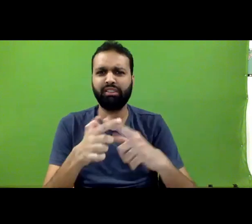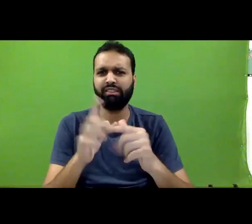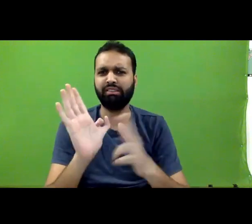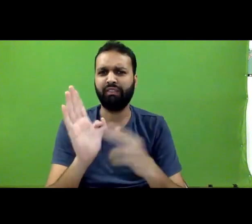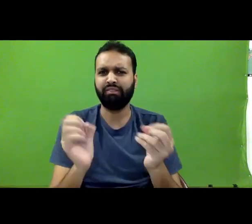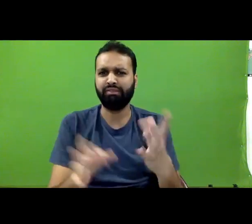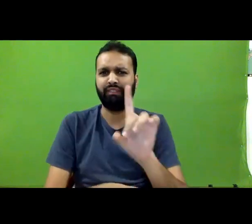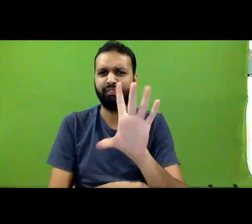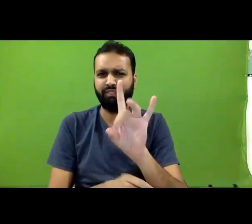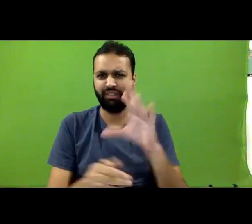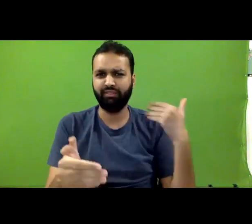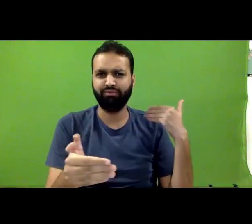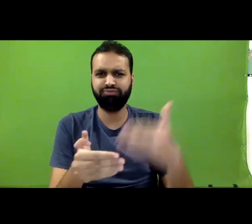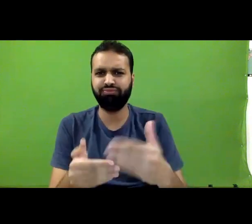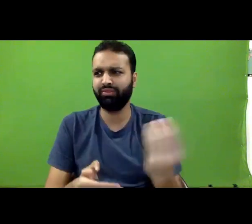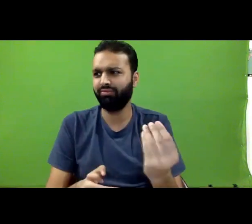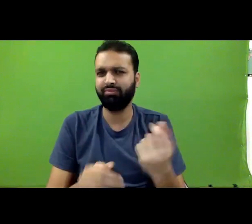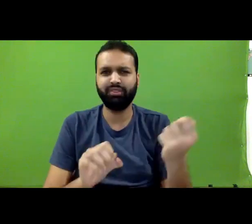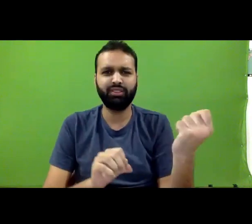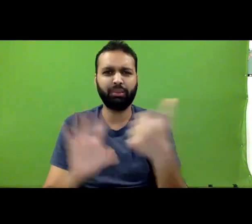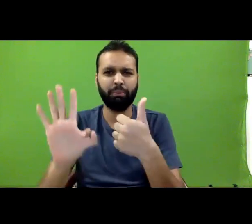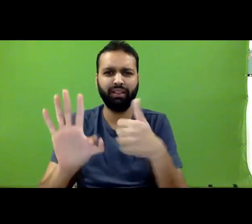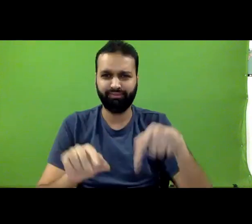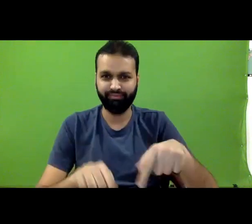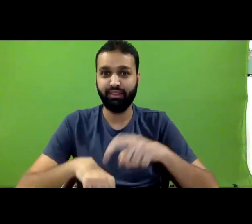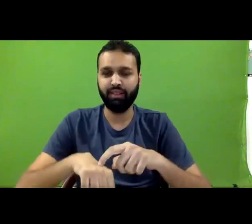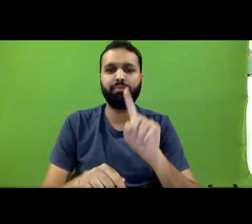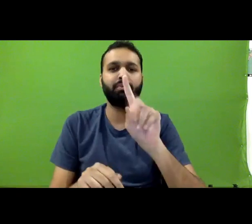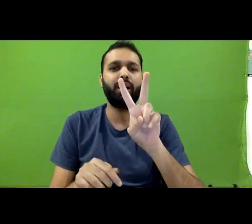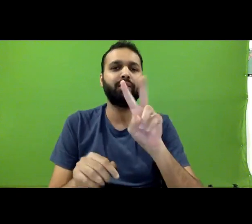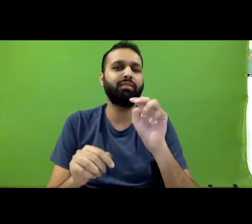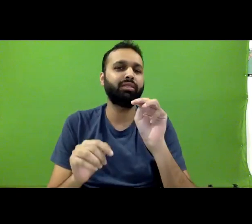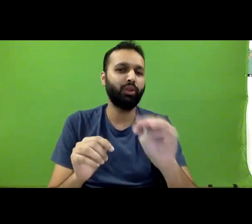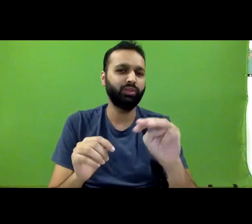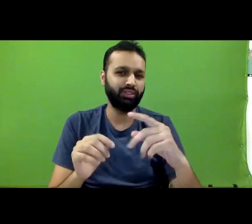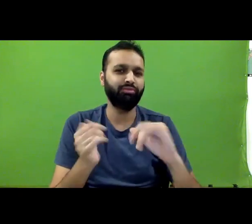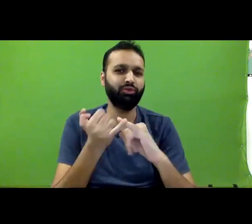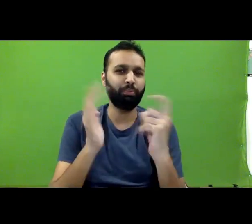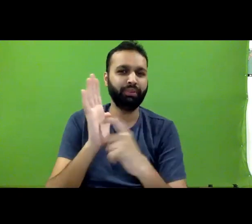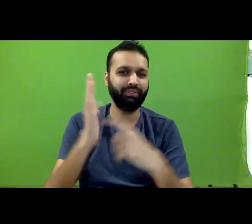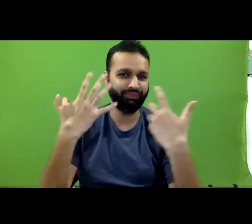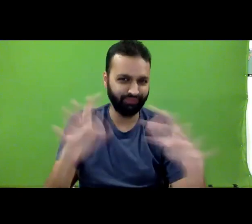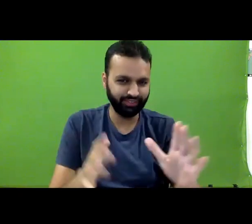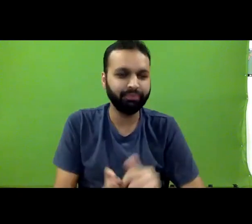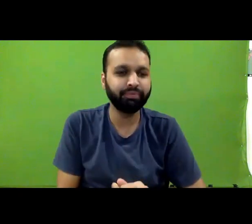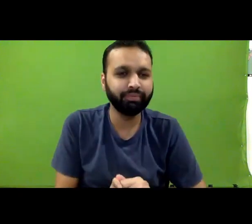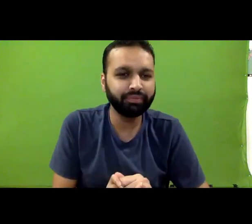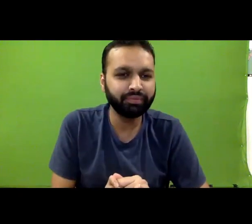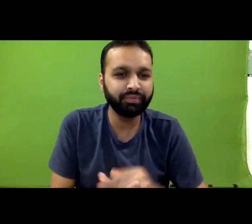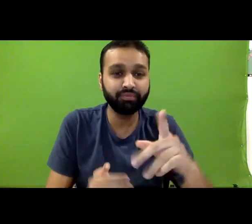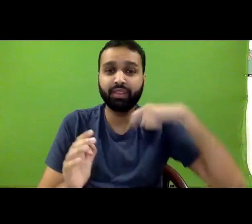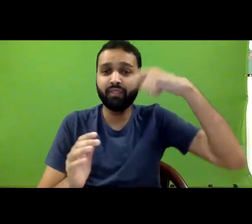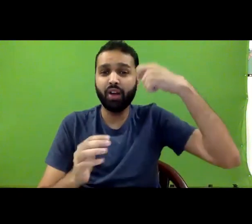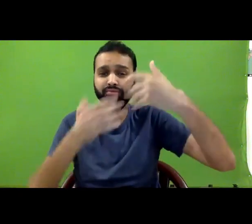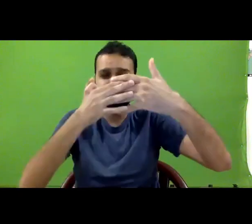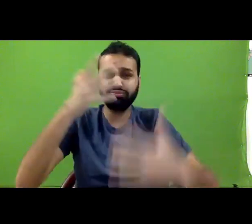There are 12,000 subscribers already. We started 6 months ago, and we have 12,000 subscribers, which is